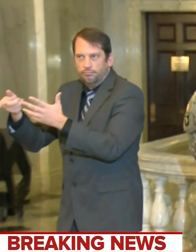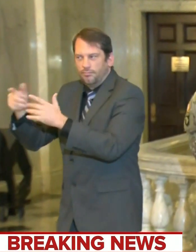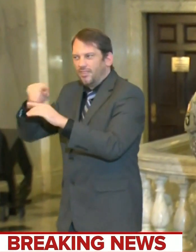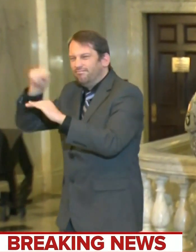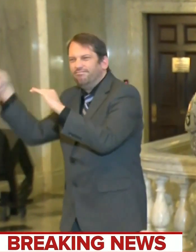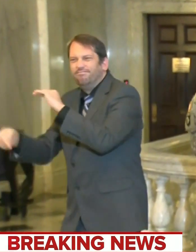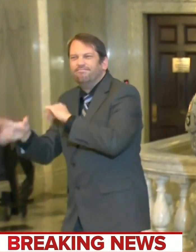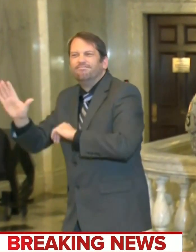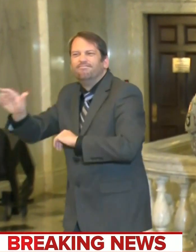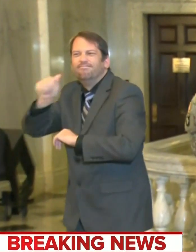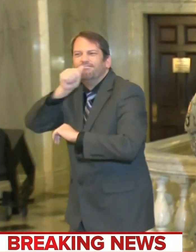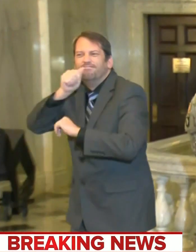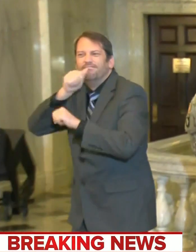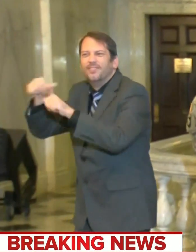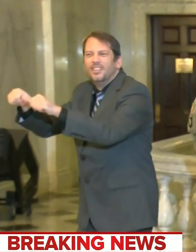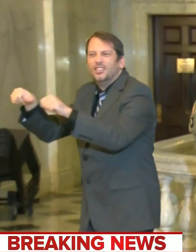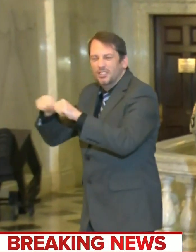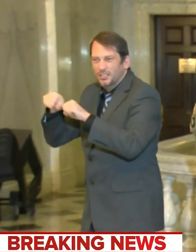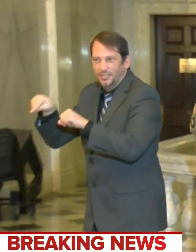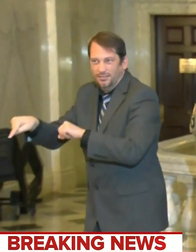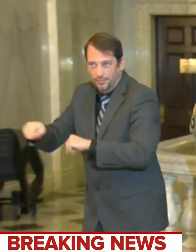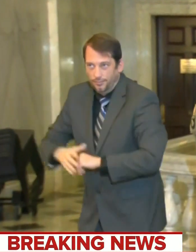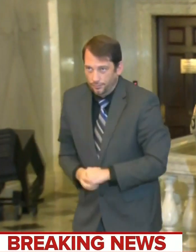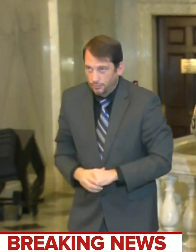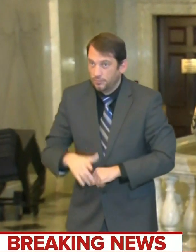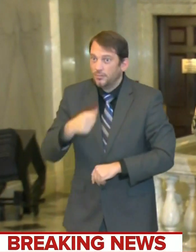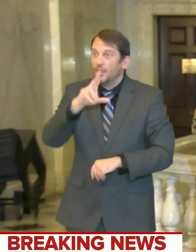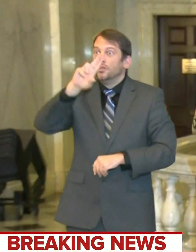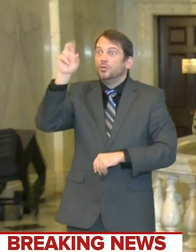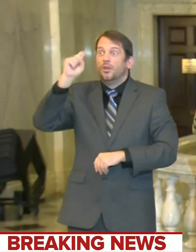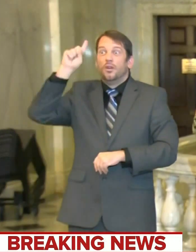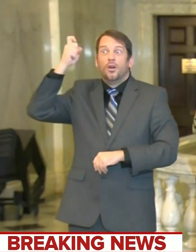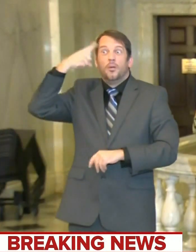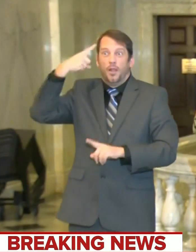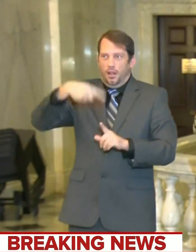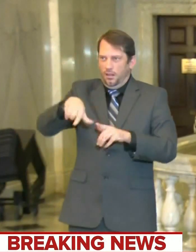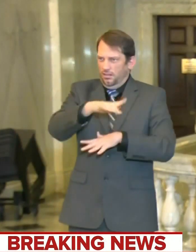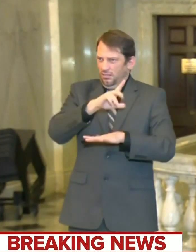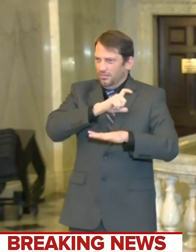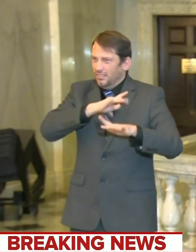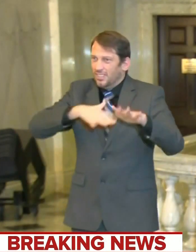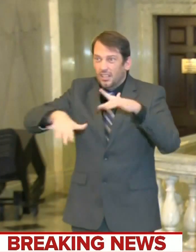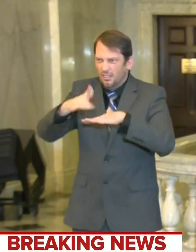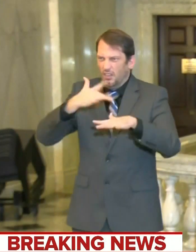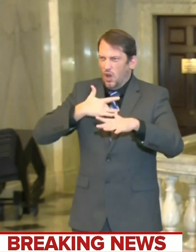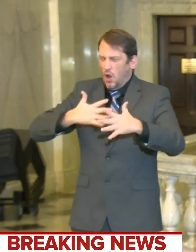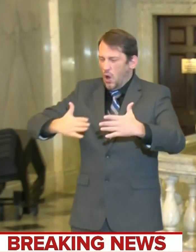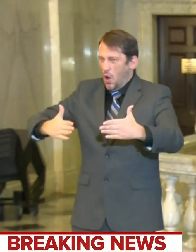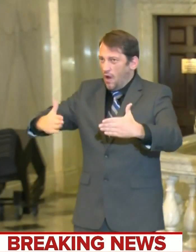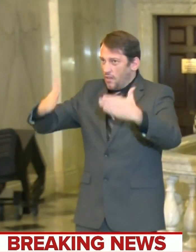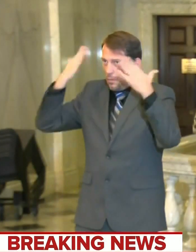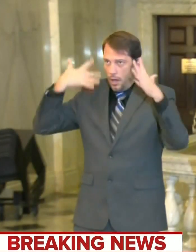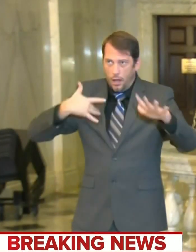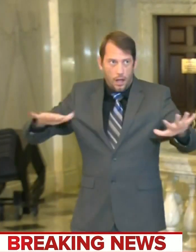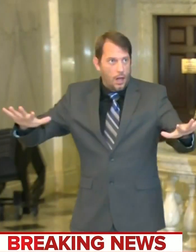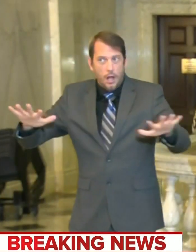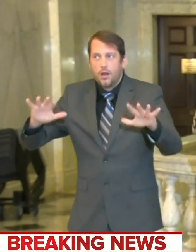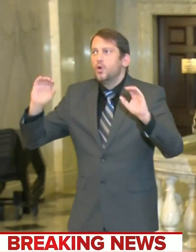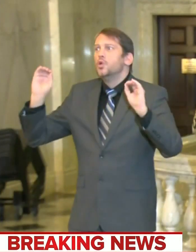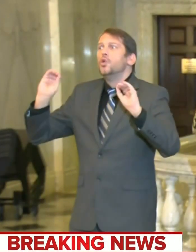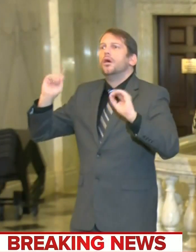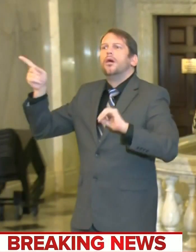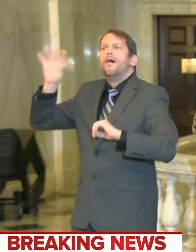U.S. Capitol Police was overwhelmed, that there was no federal law enforcement presence, and that the leaders